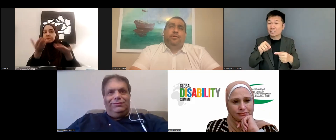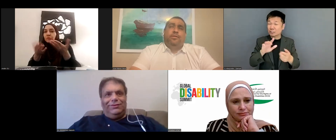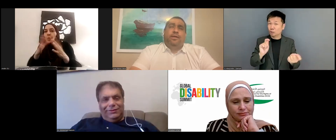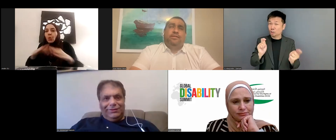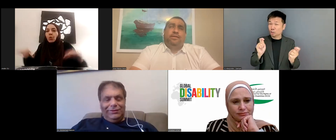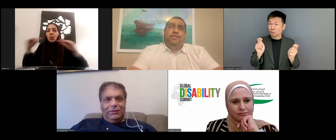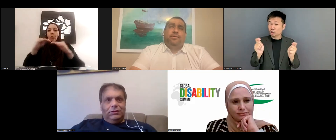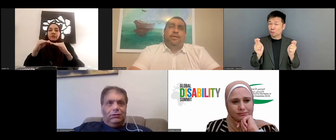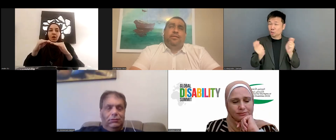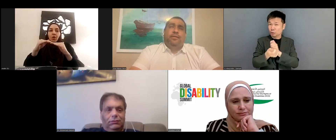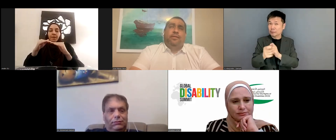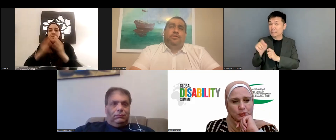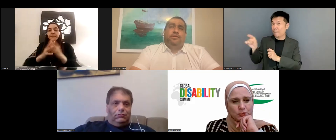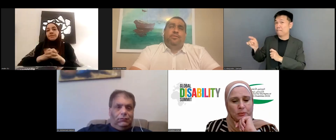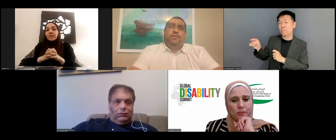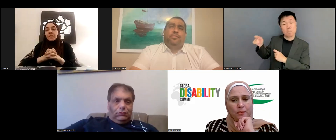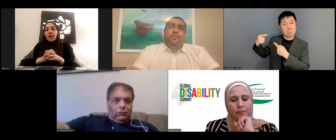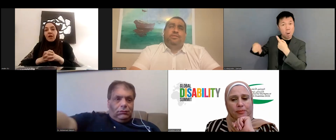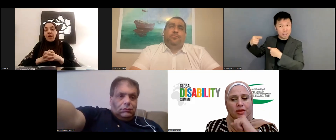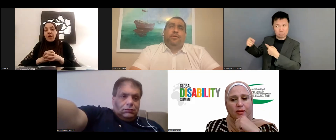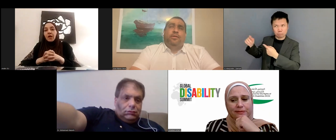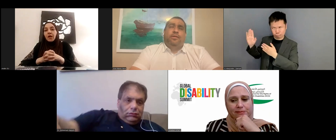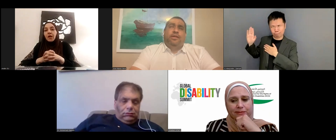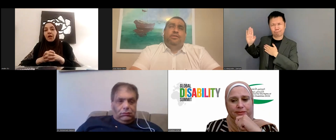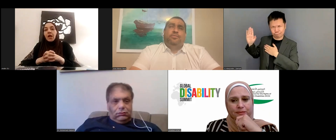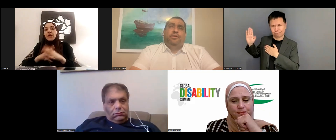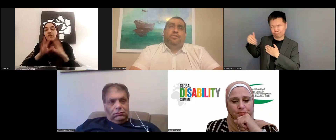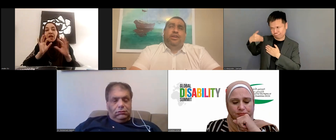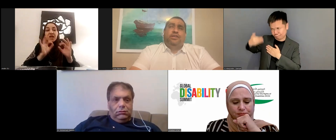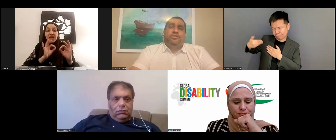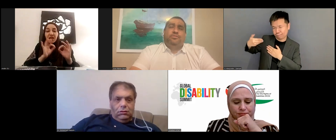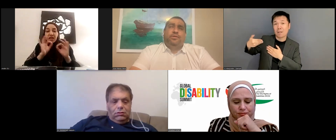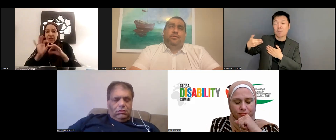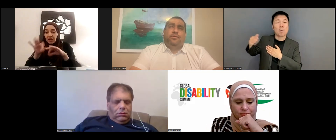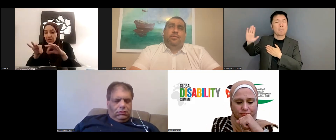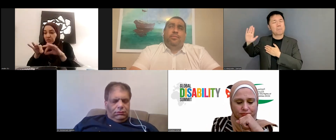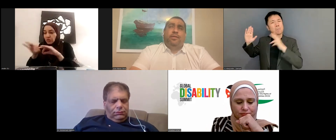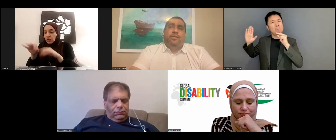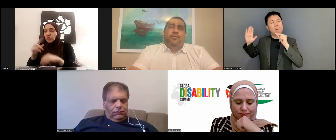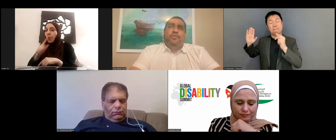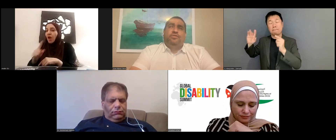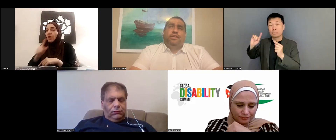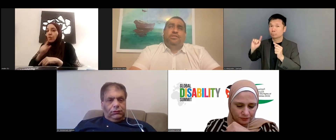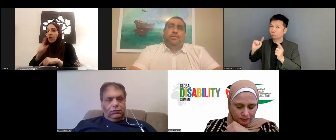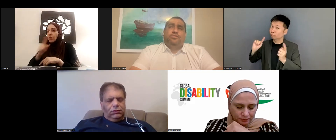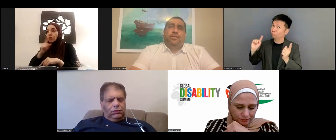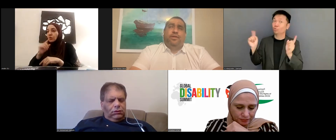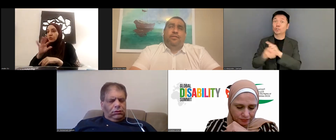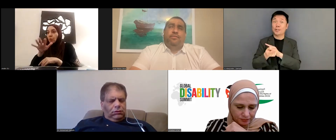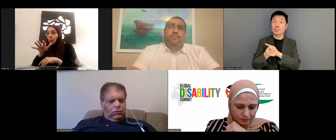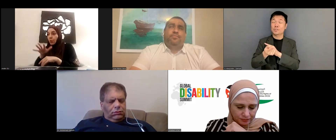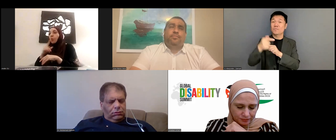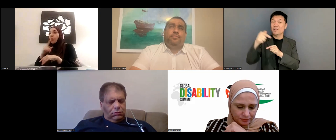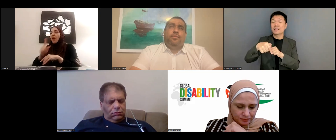political will, as I said at the beginning, transforming the political will into real change, into real commitment for GDS